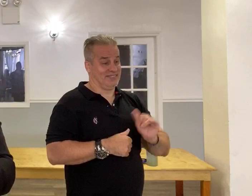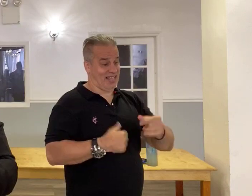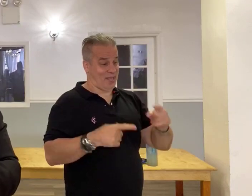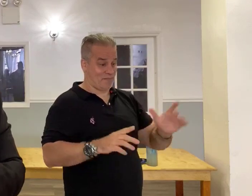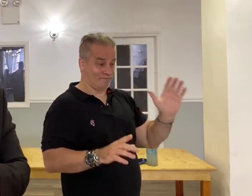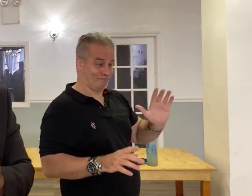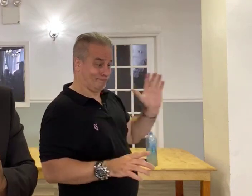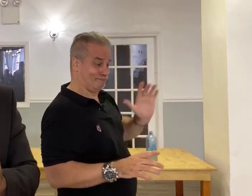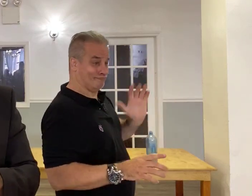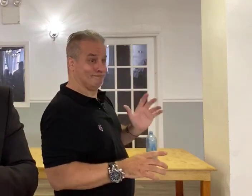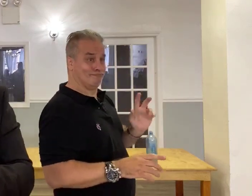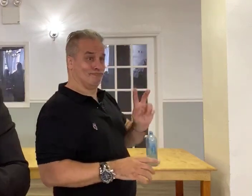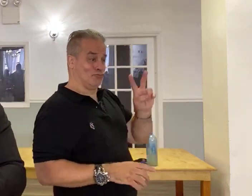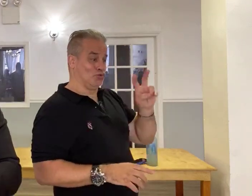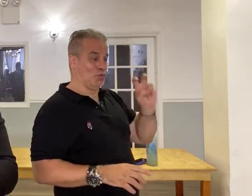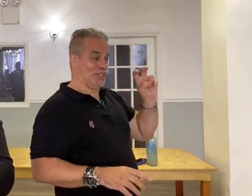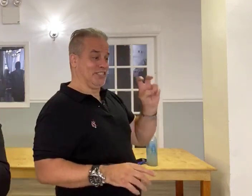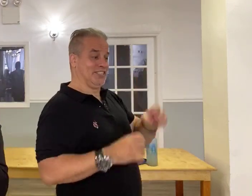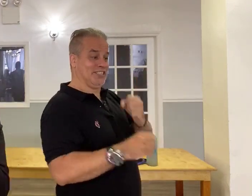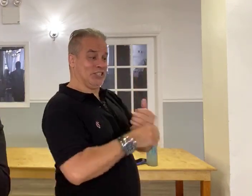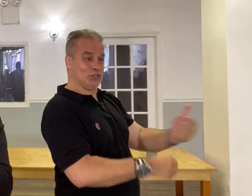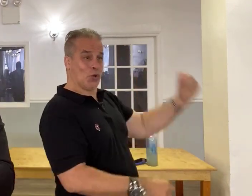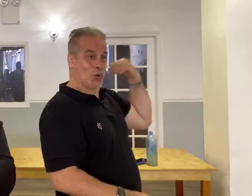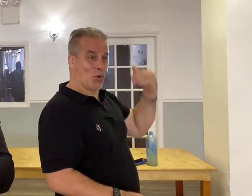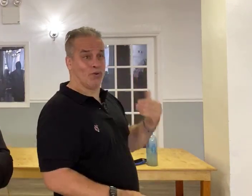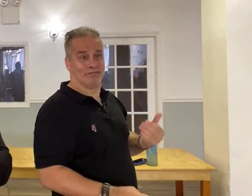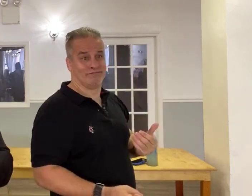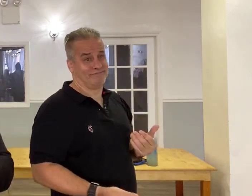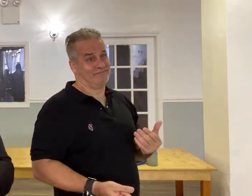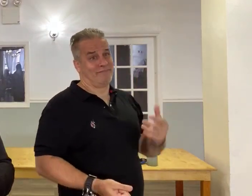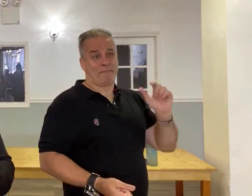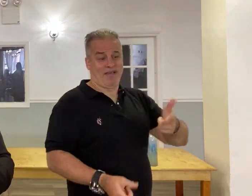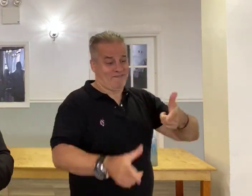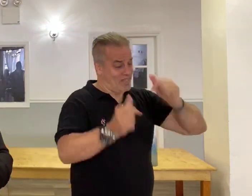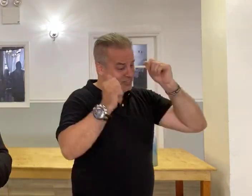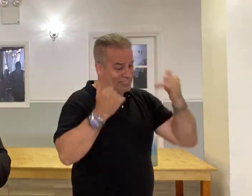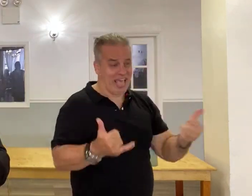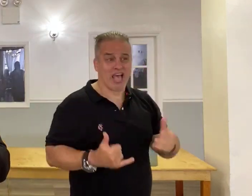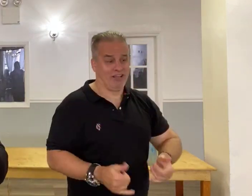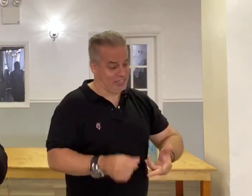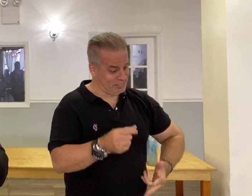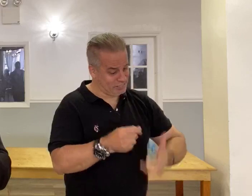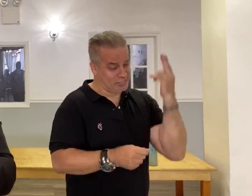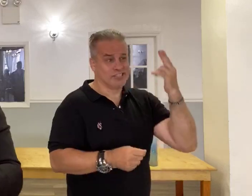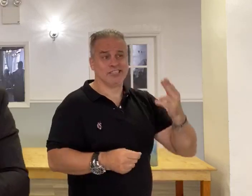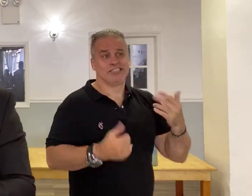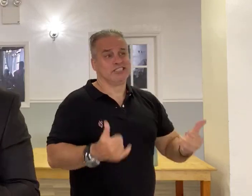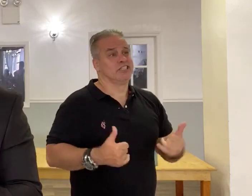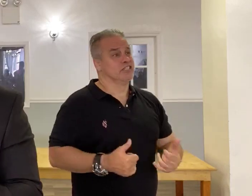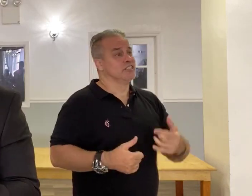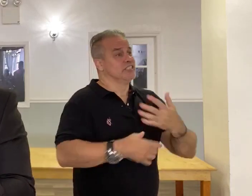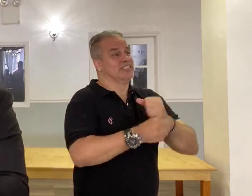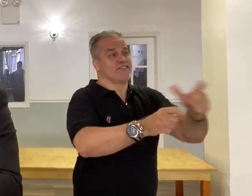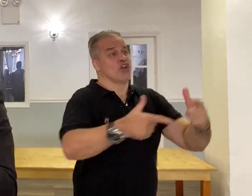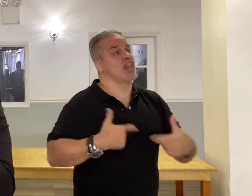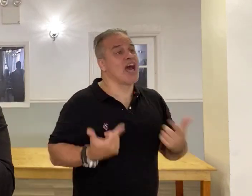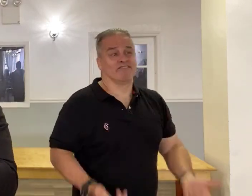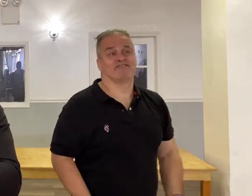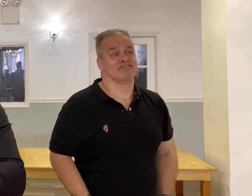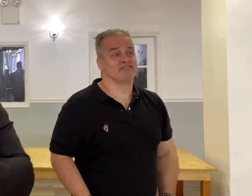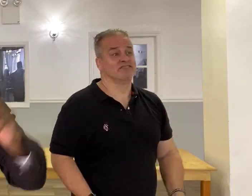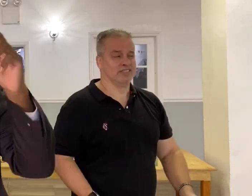we have to tend to you quickly. We need to take care of that matter so we can save your life. And here, as a Christian, as a